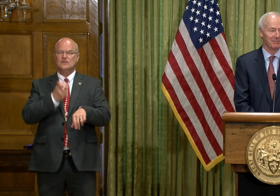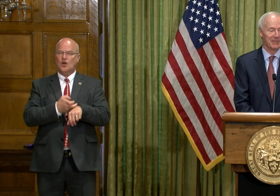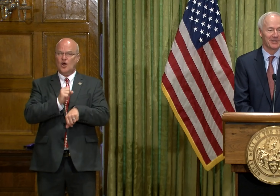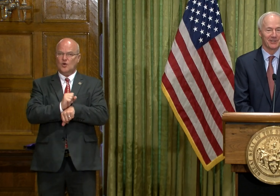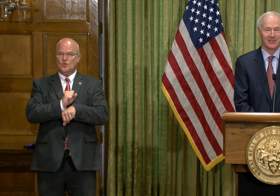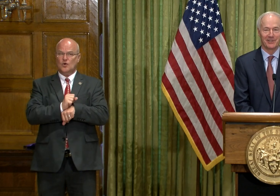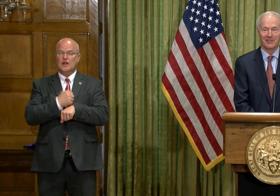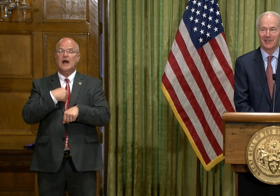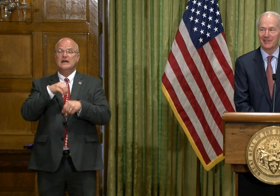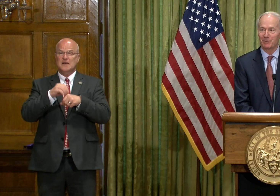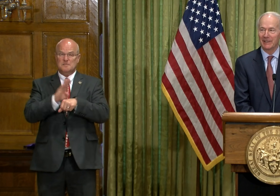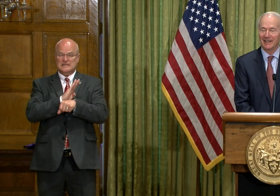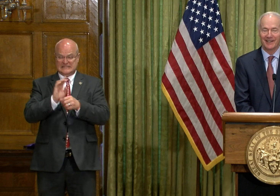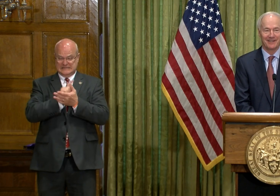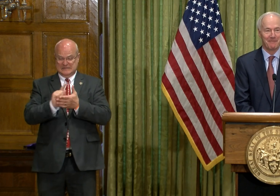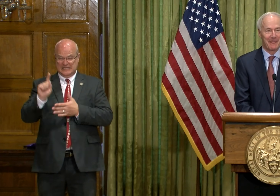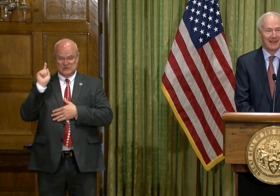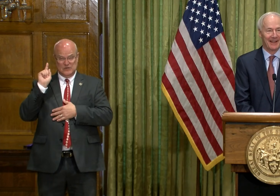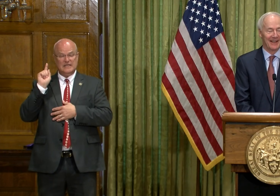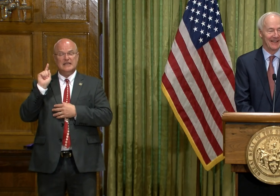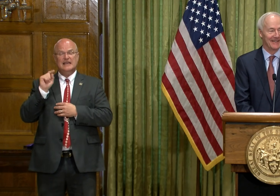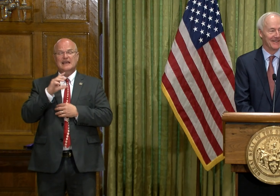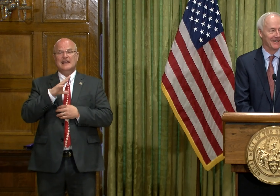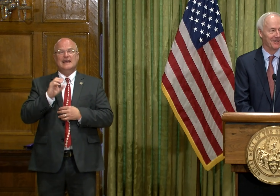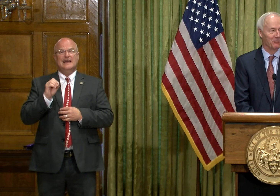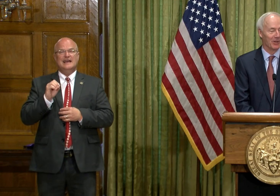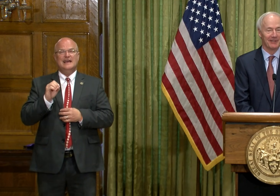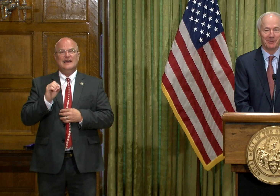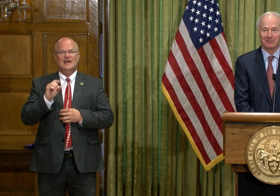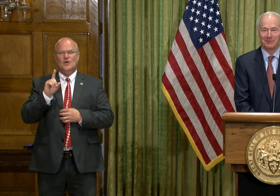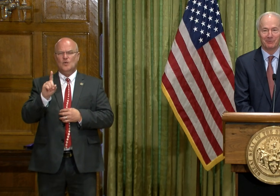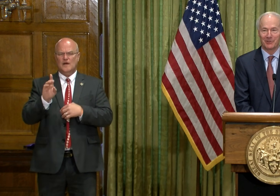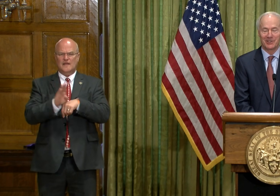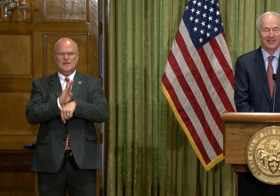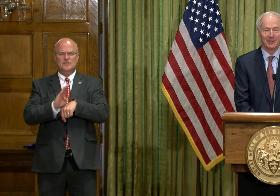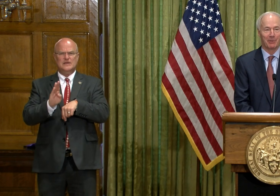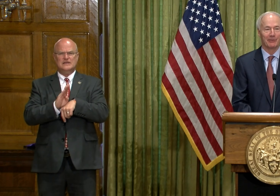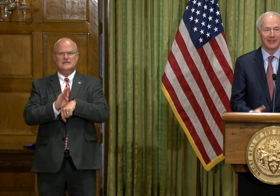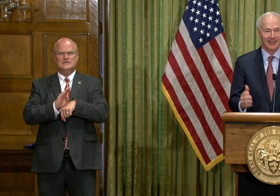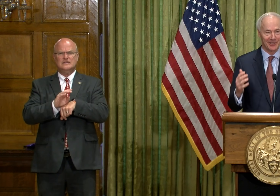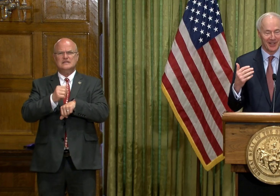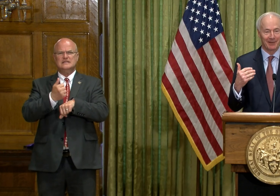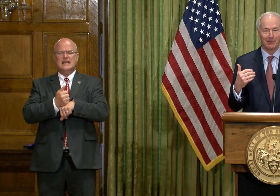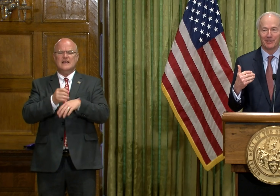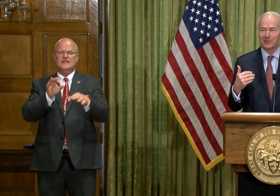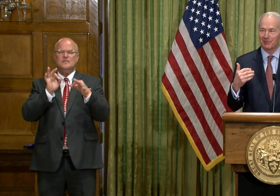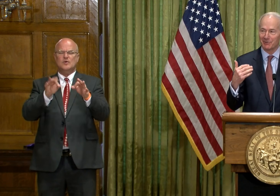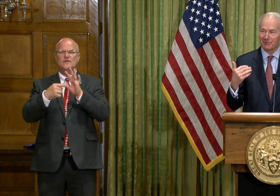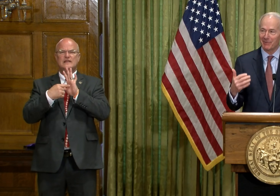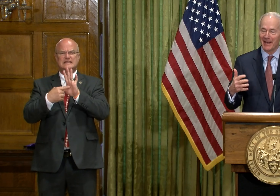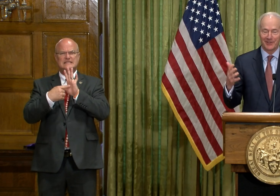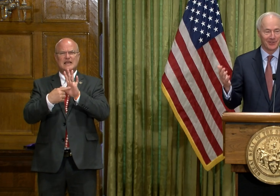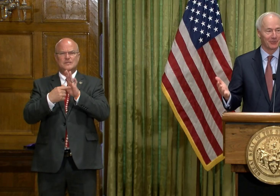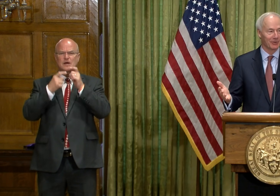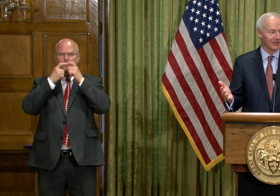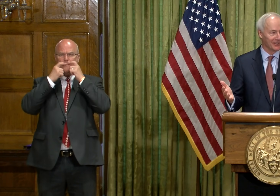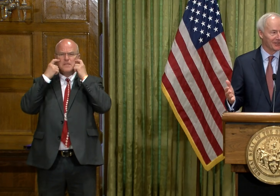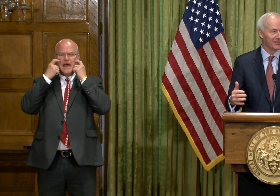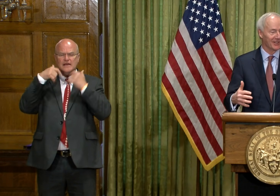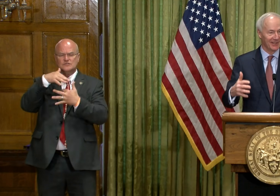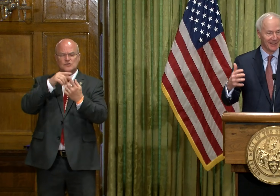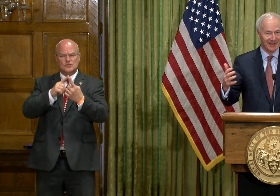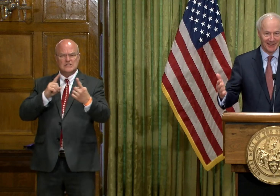also in some businesses this last weekend, and one of them was setting the perfect example in terms of masks,